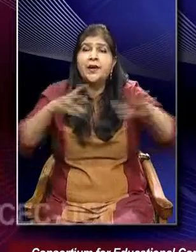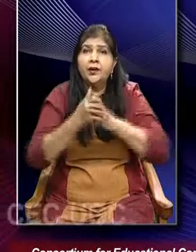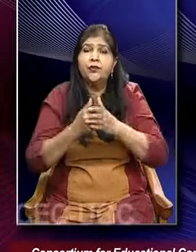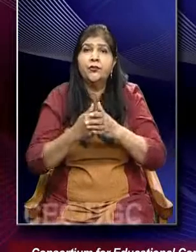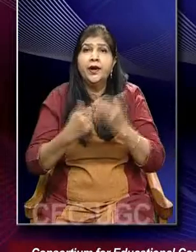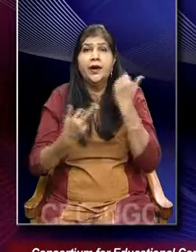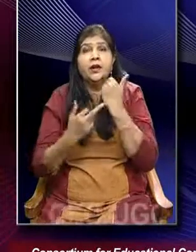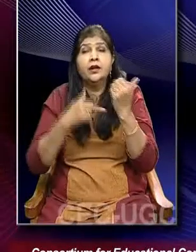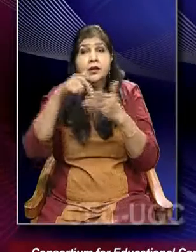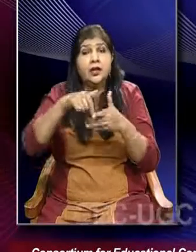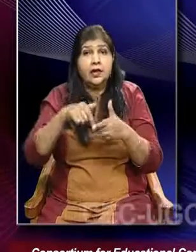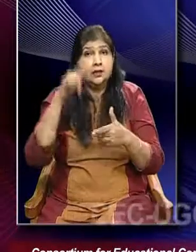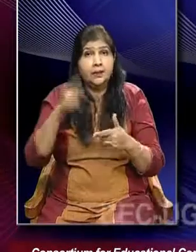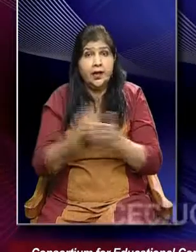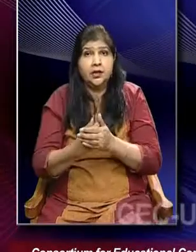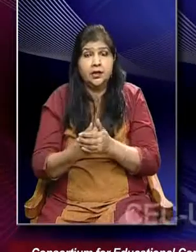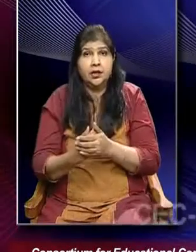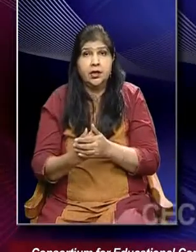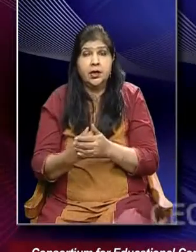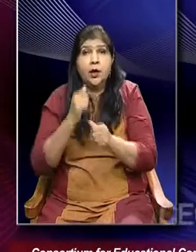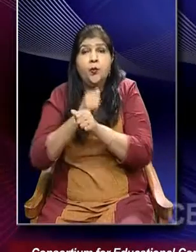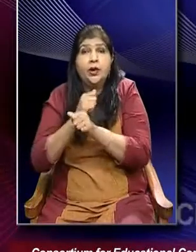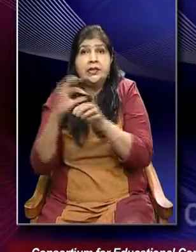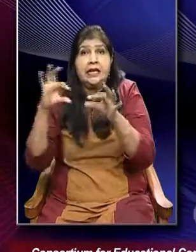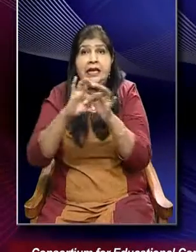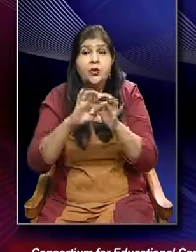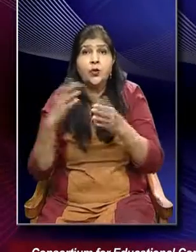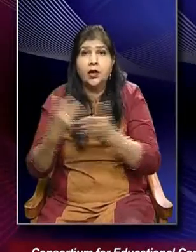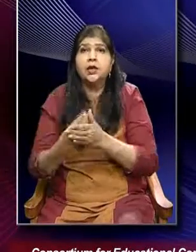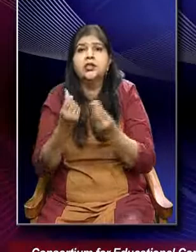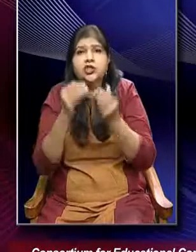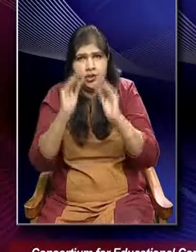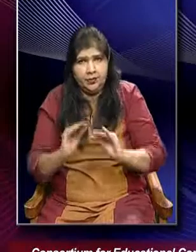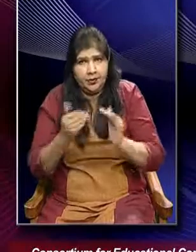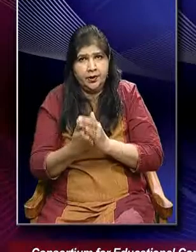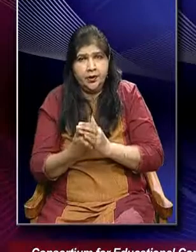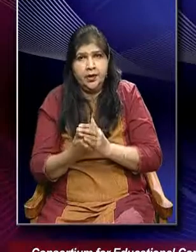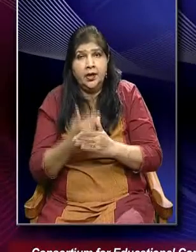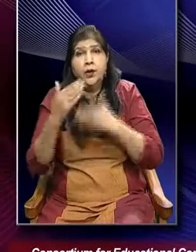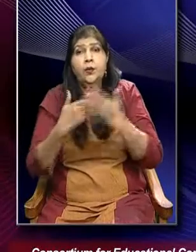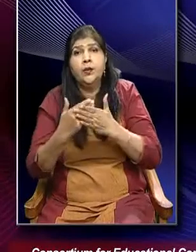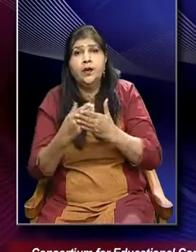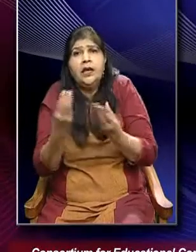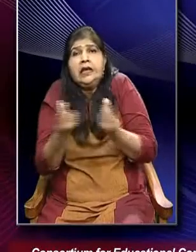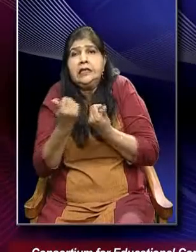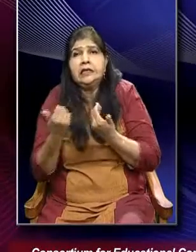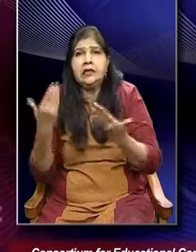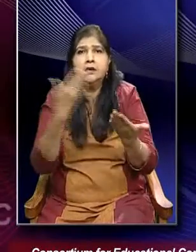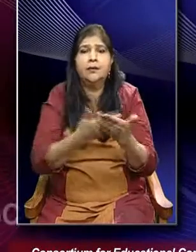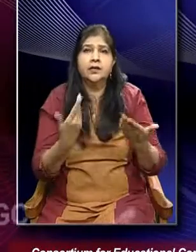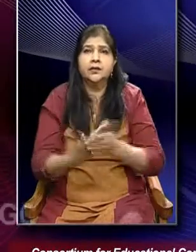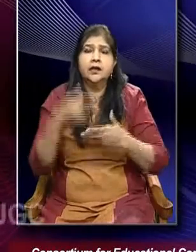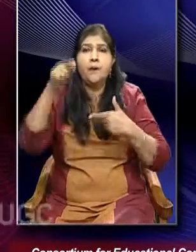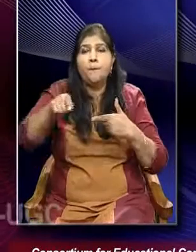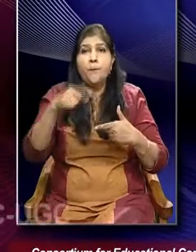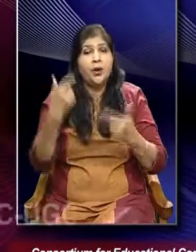technology has made production networks cheaper and easier.